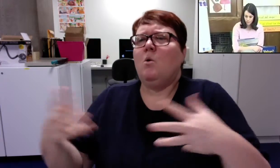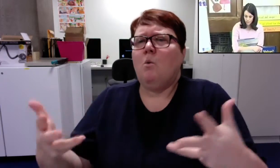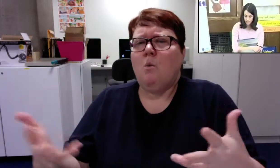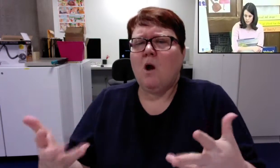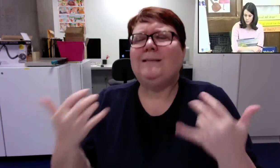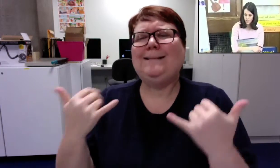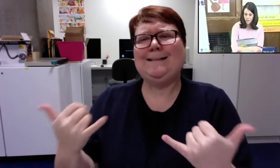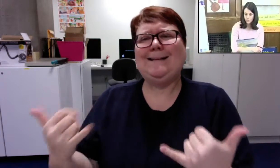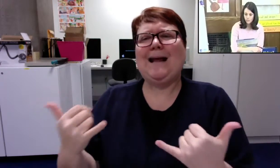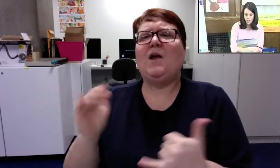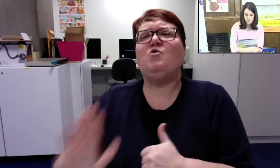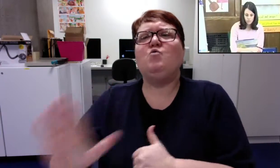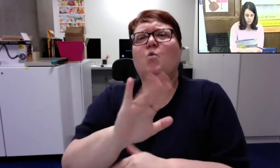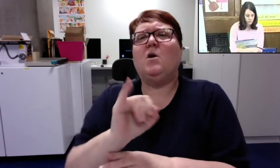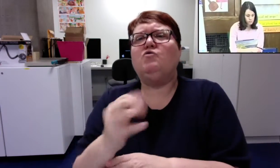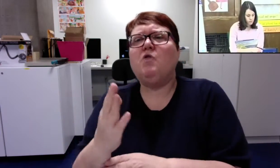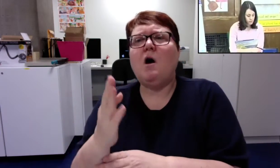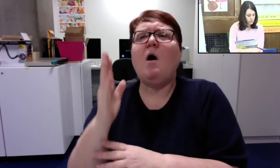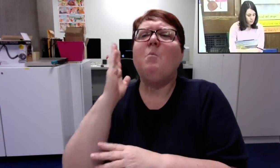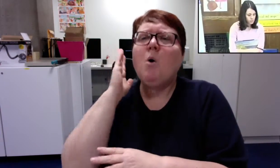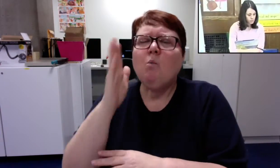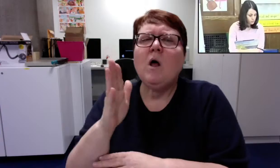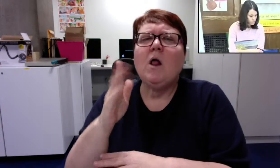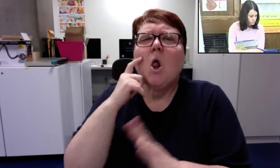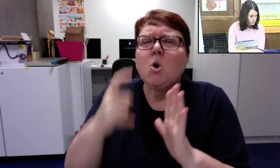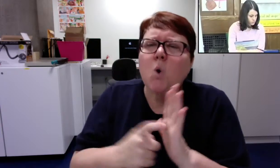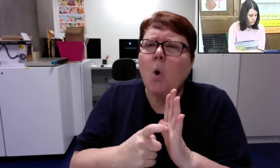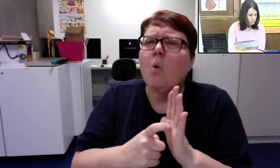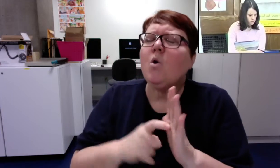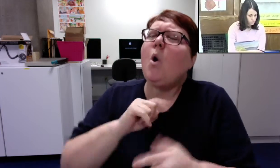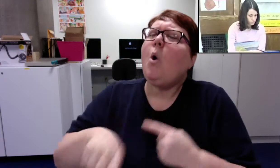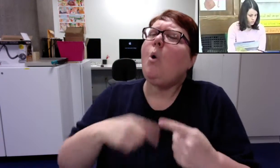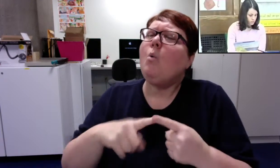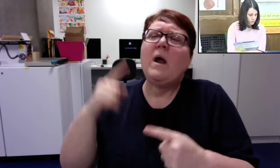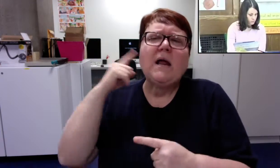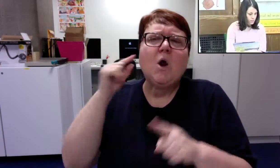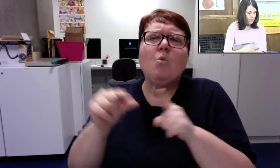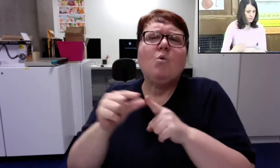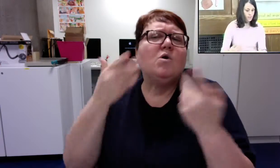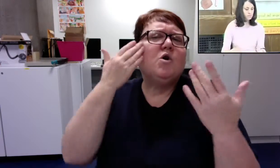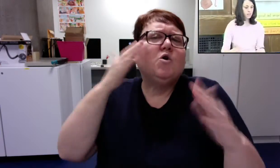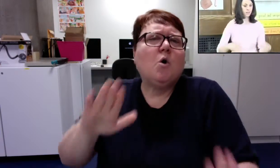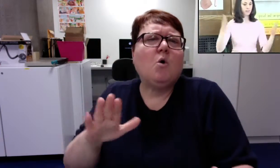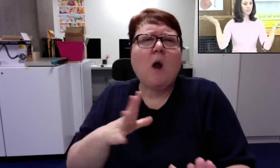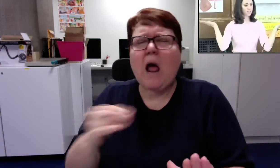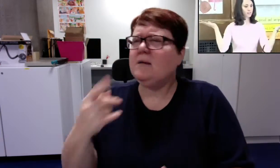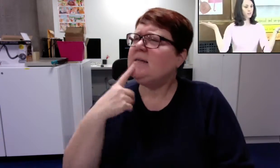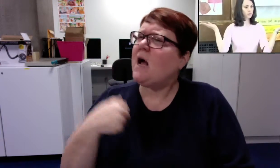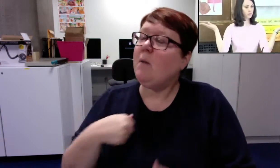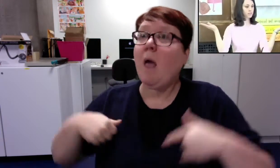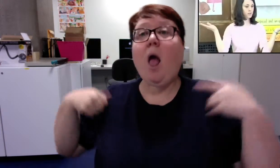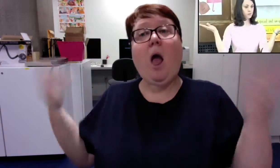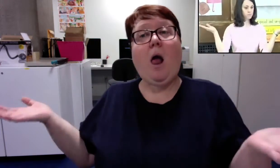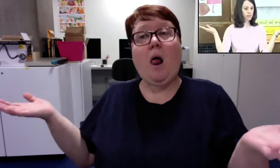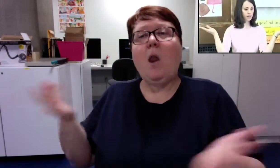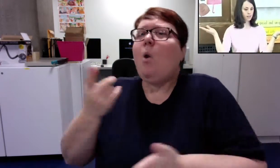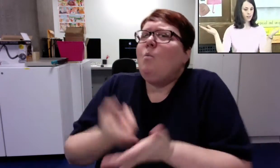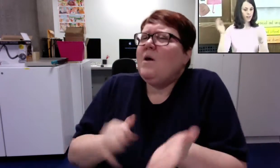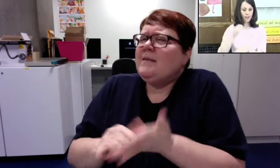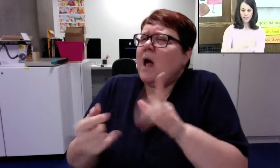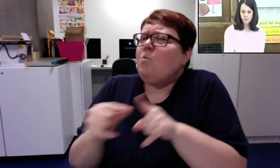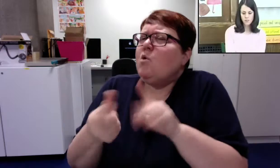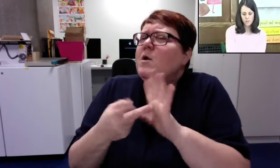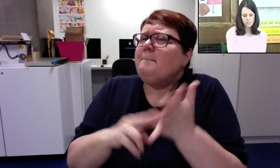story. So today, your job is going to be to notice when you hear a word you don't know and tell me, what does that word